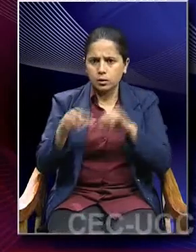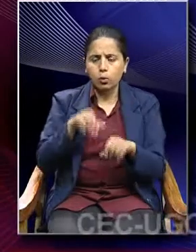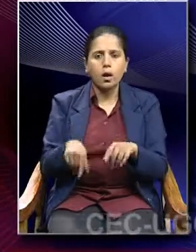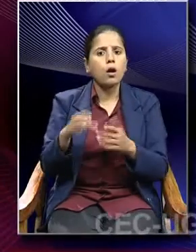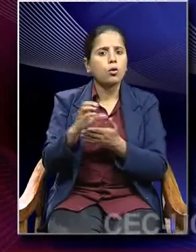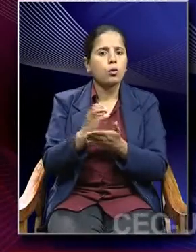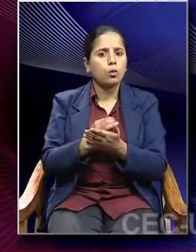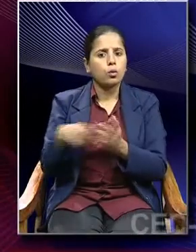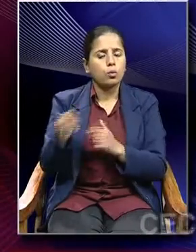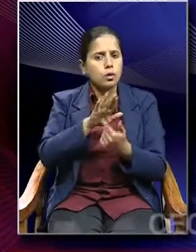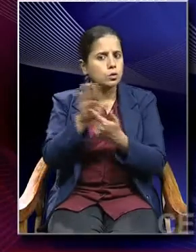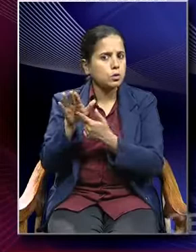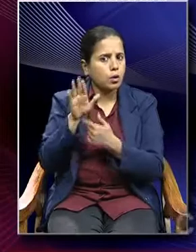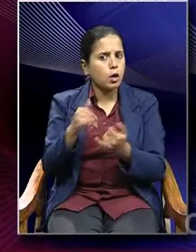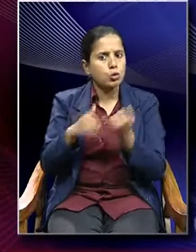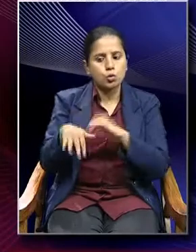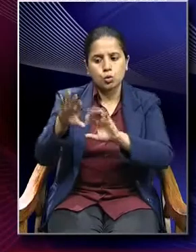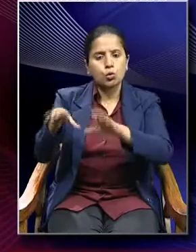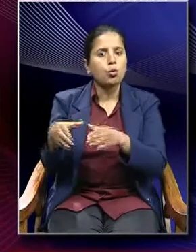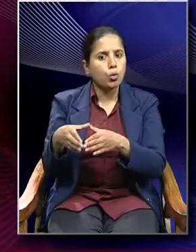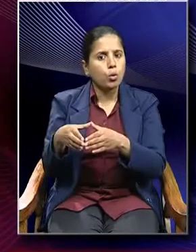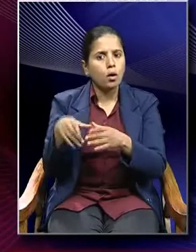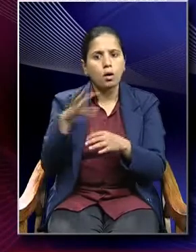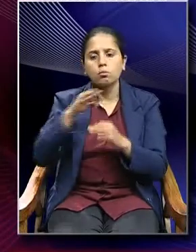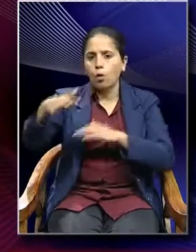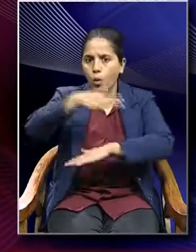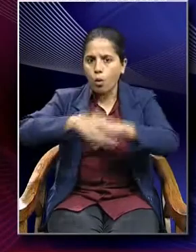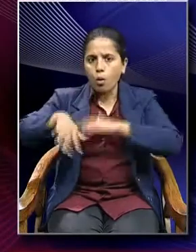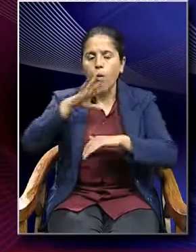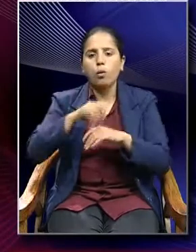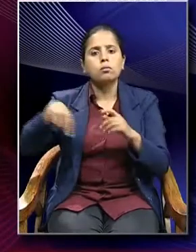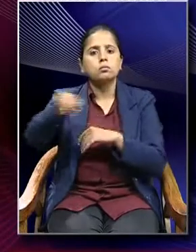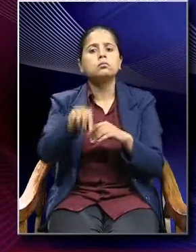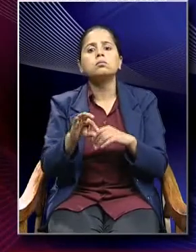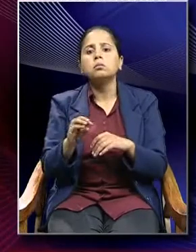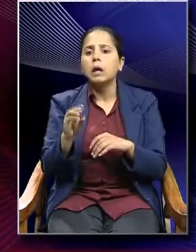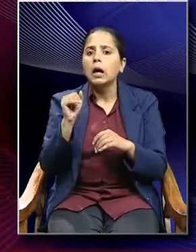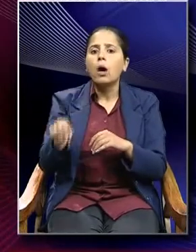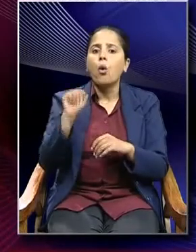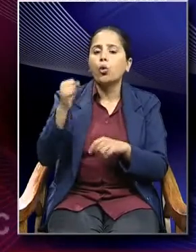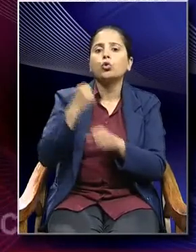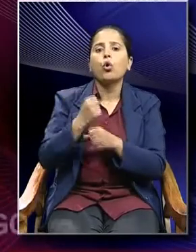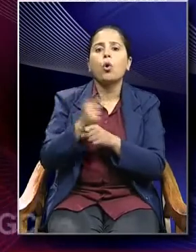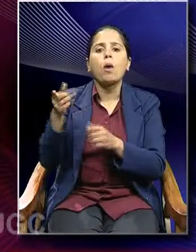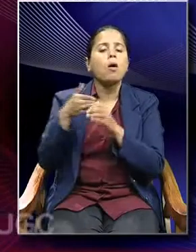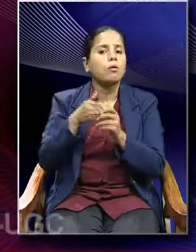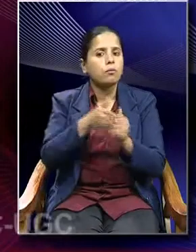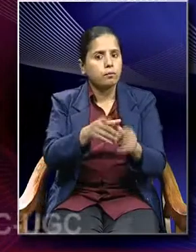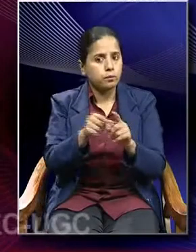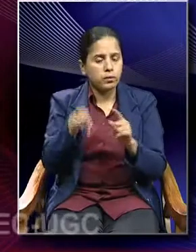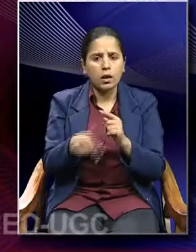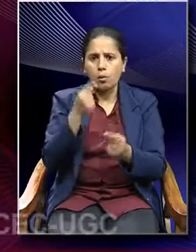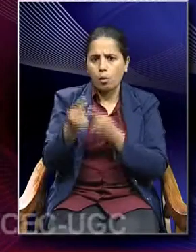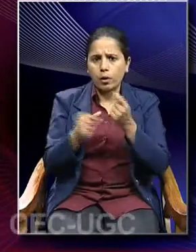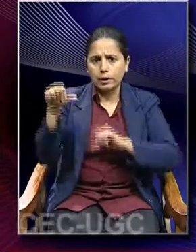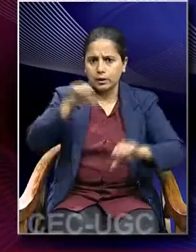discipline deals with social group organized under the sovereignty of the state. So, political science basically, from